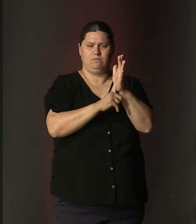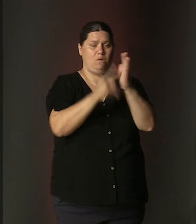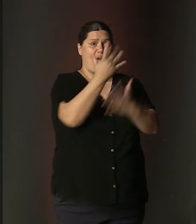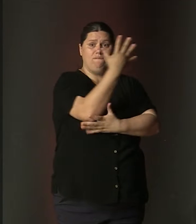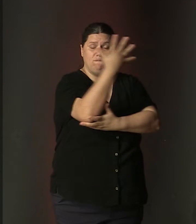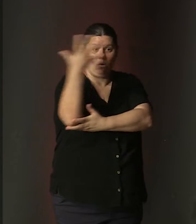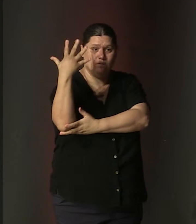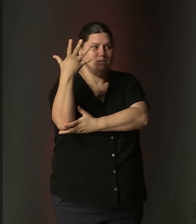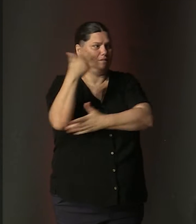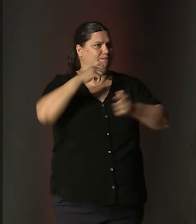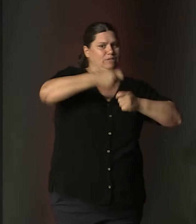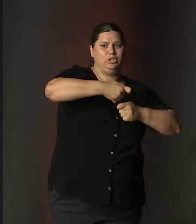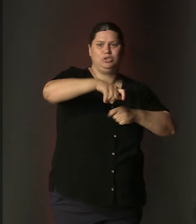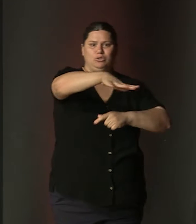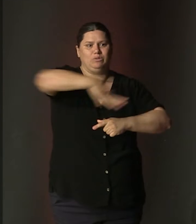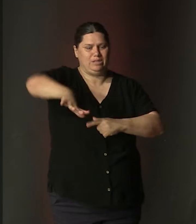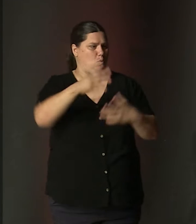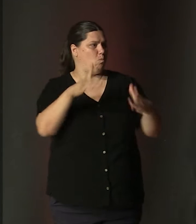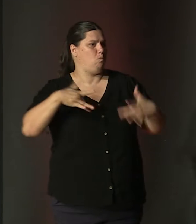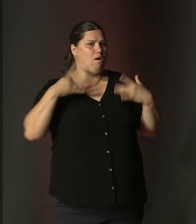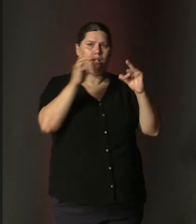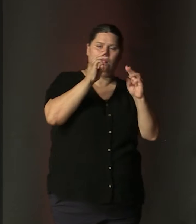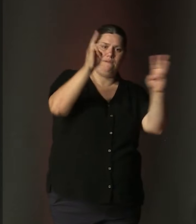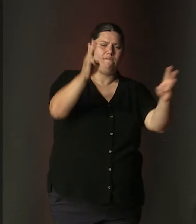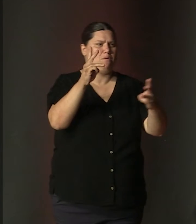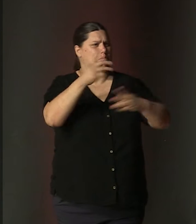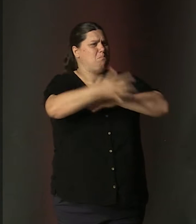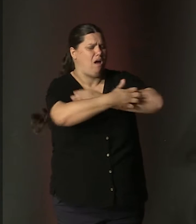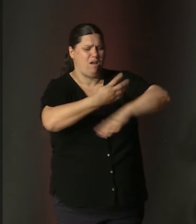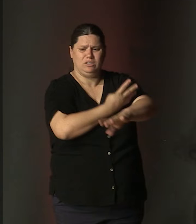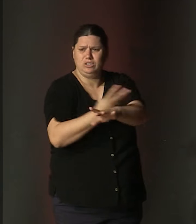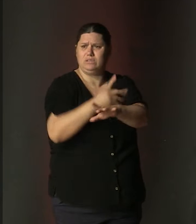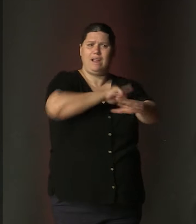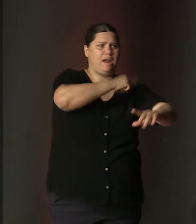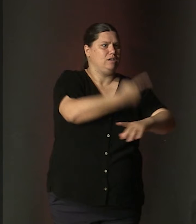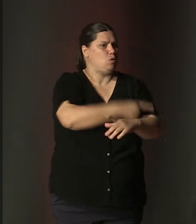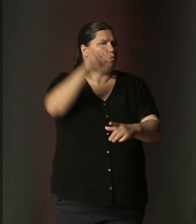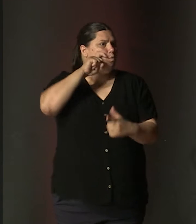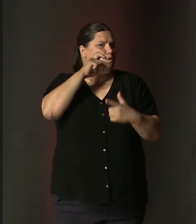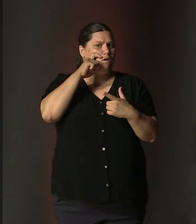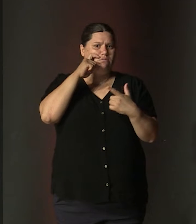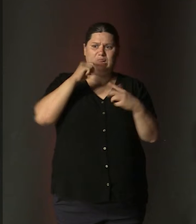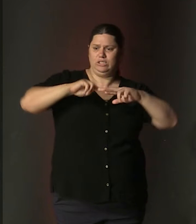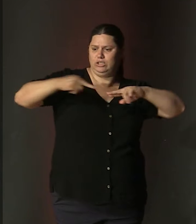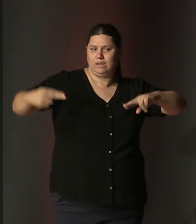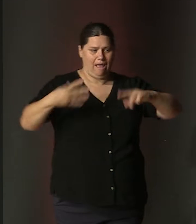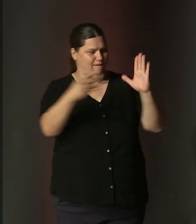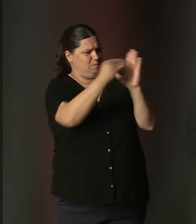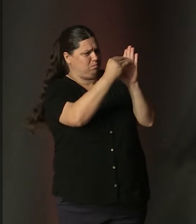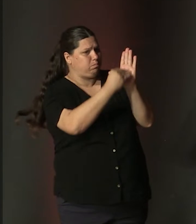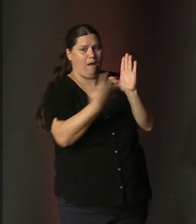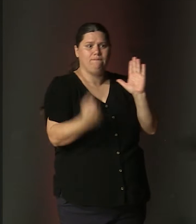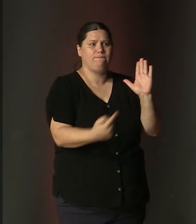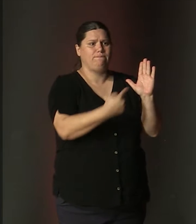Forests, fisheries, wildlife, pasture, energy, water, air, and genetic resources, they're all referenced.